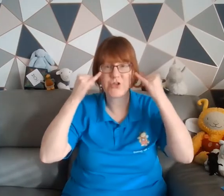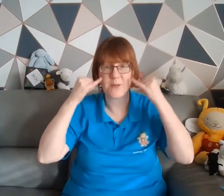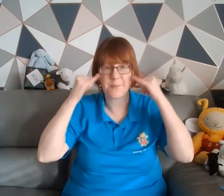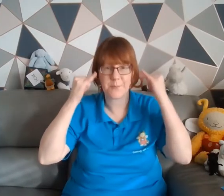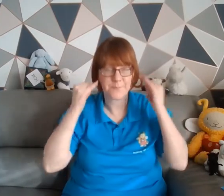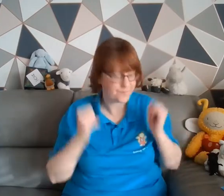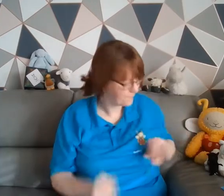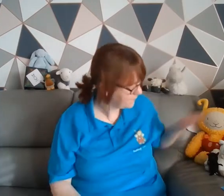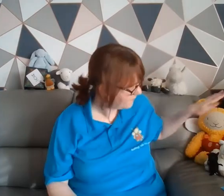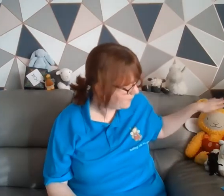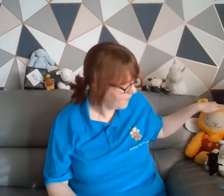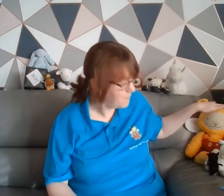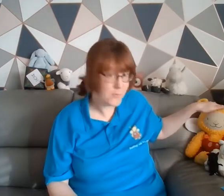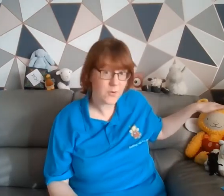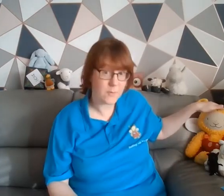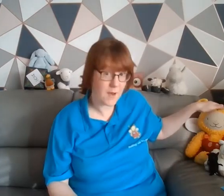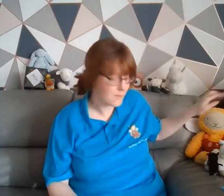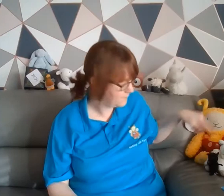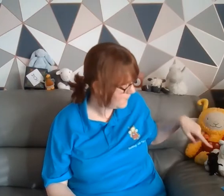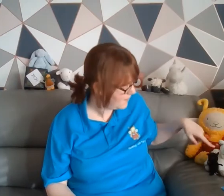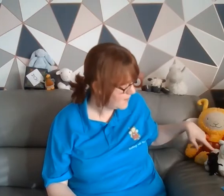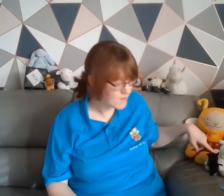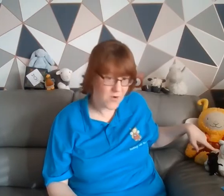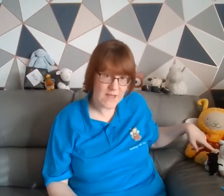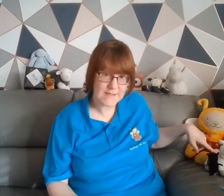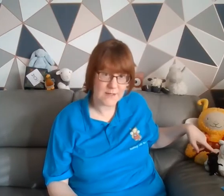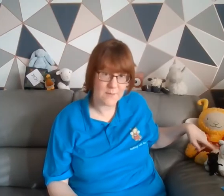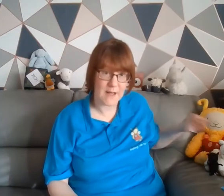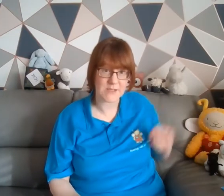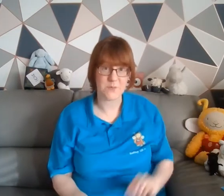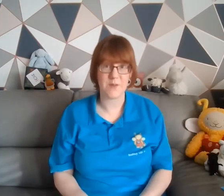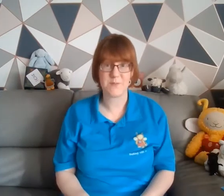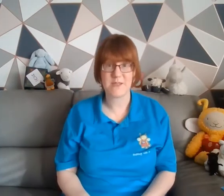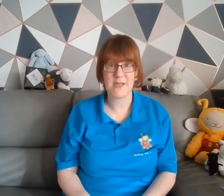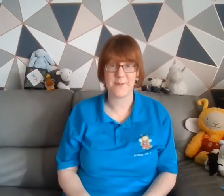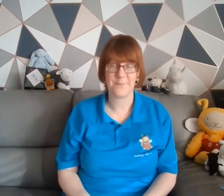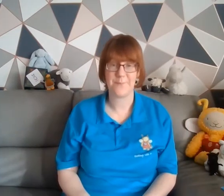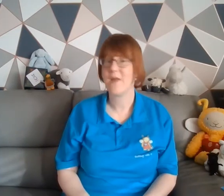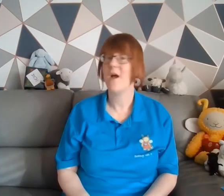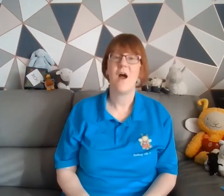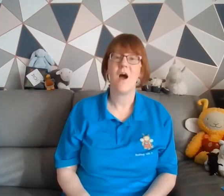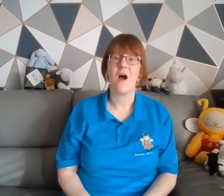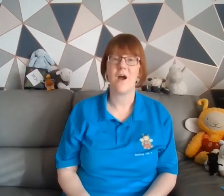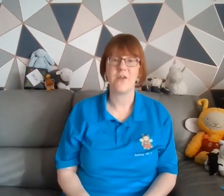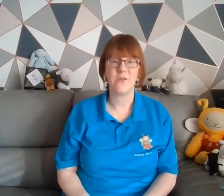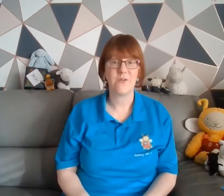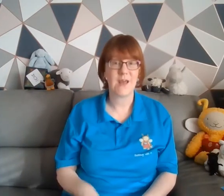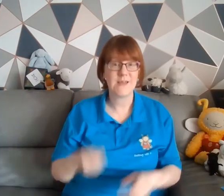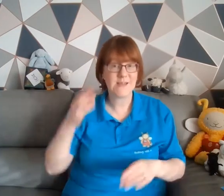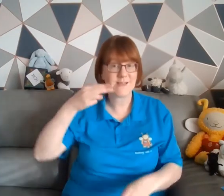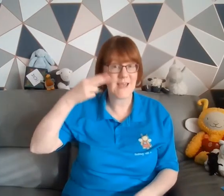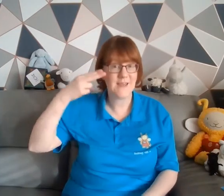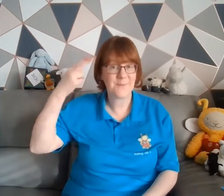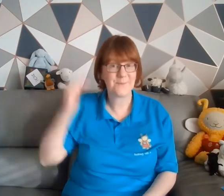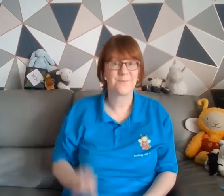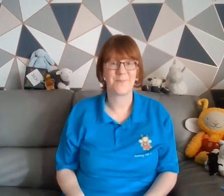sheep? Bookbug has got his little black sheep with him today. Are you ready to sing?